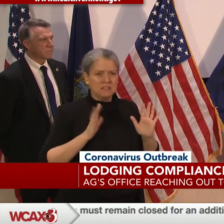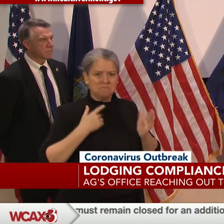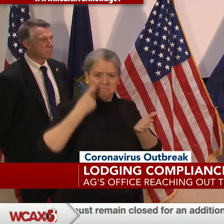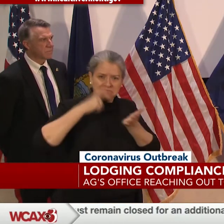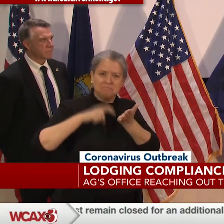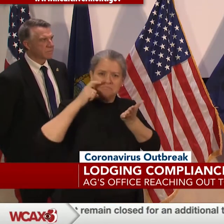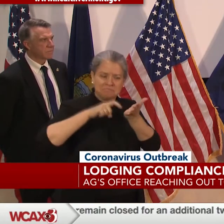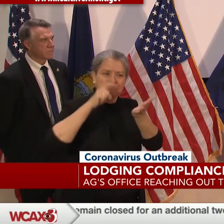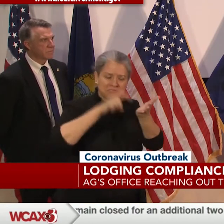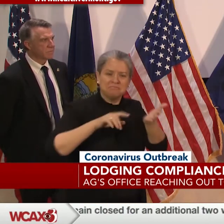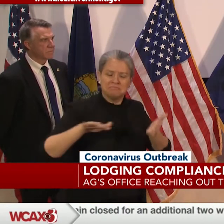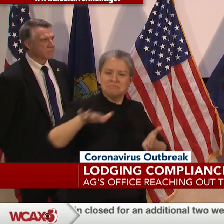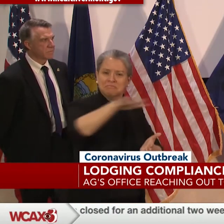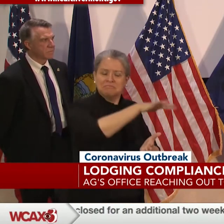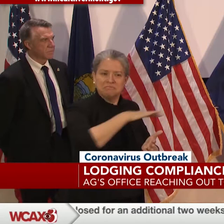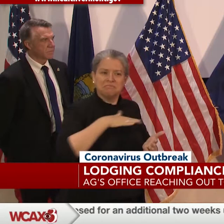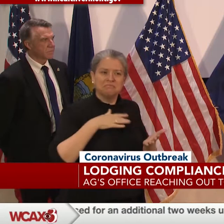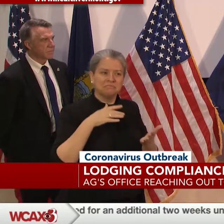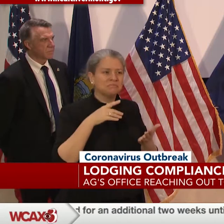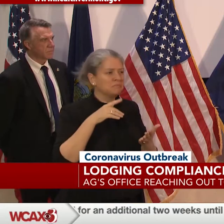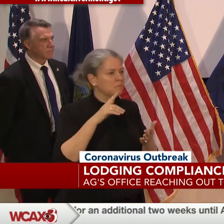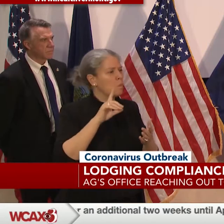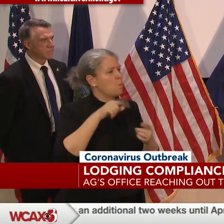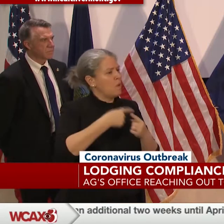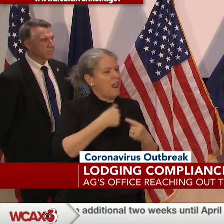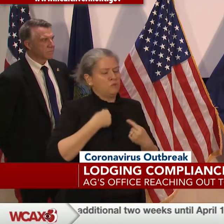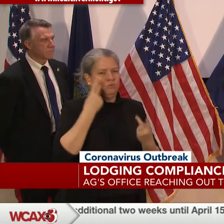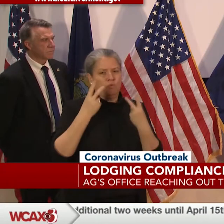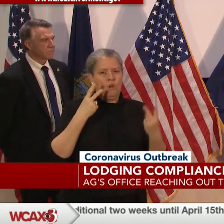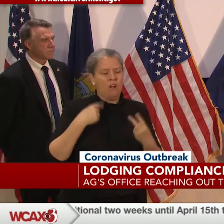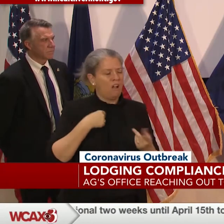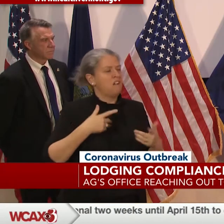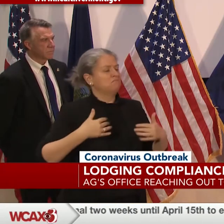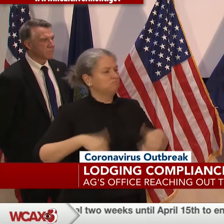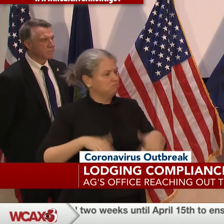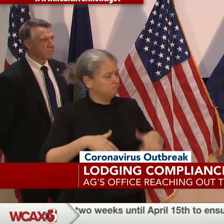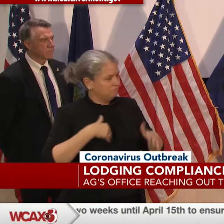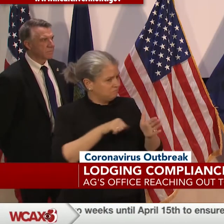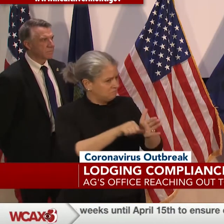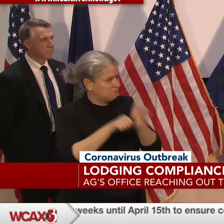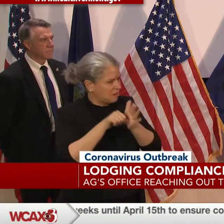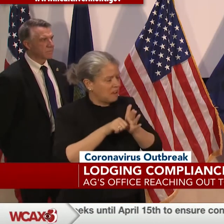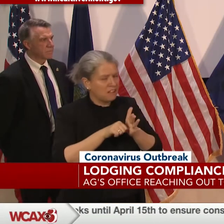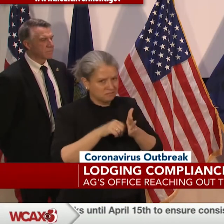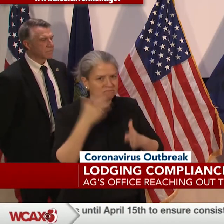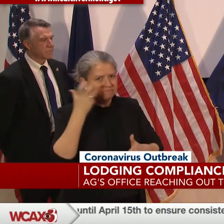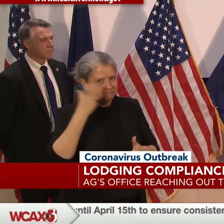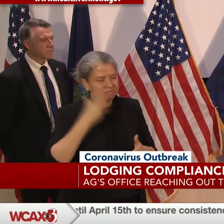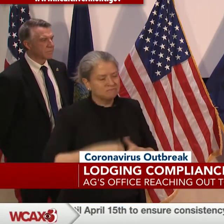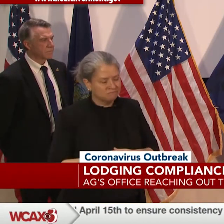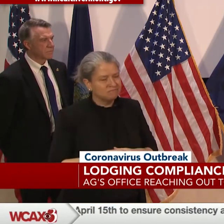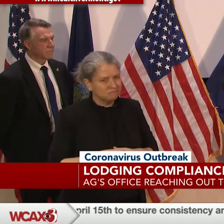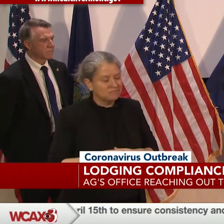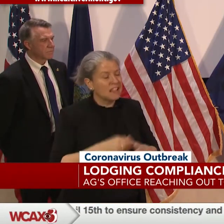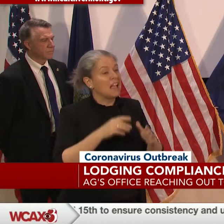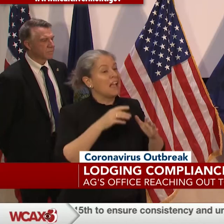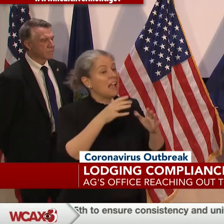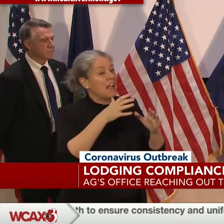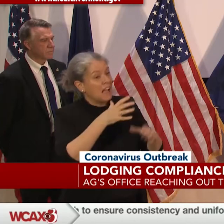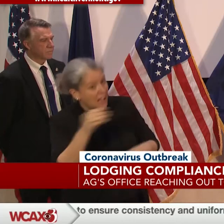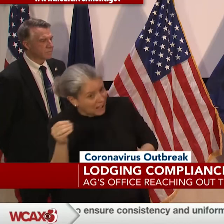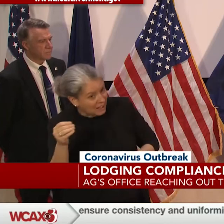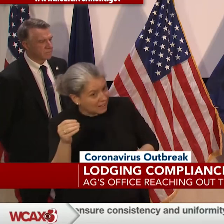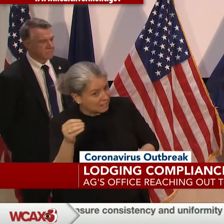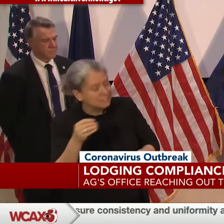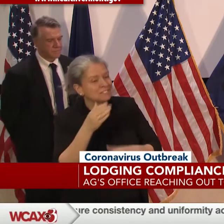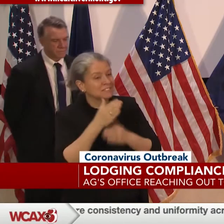for people that I encountered. I've also been getting lots of emails and cards and letters,